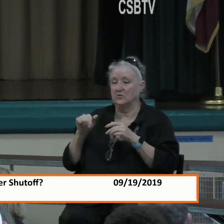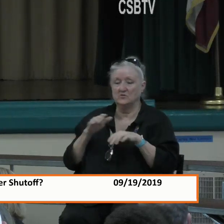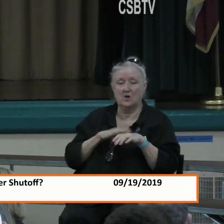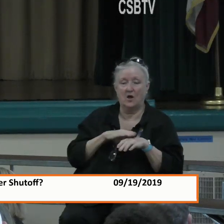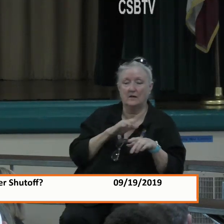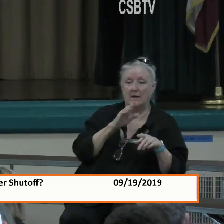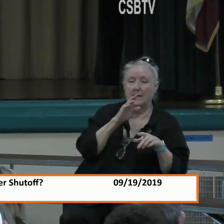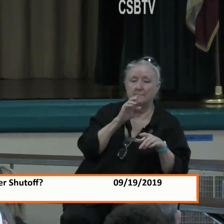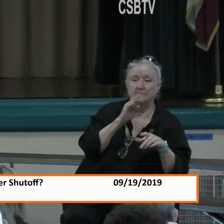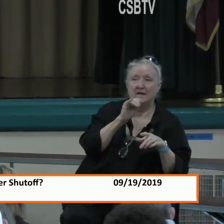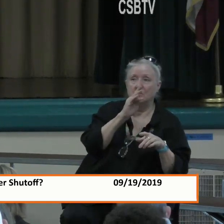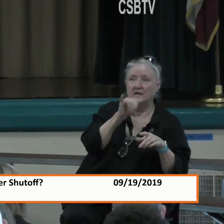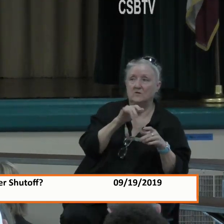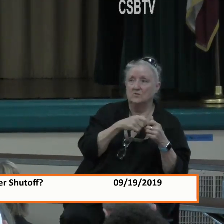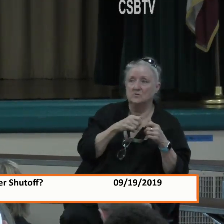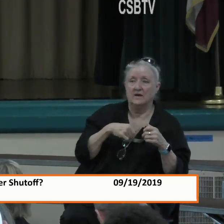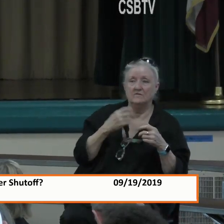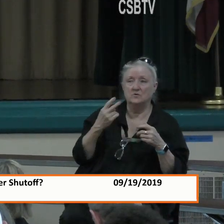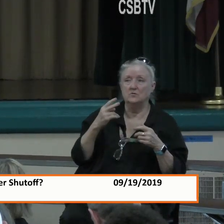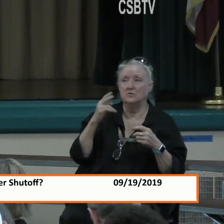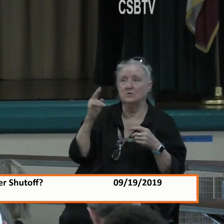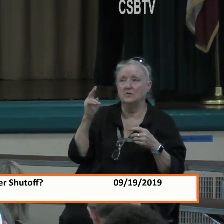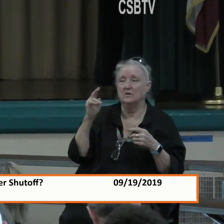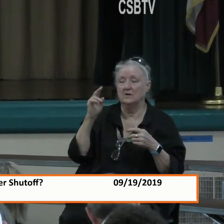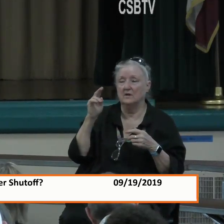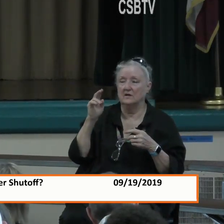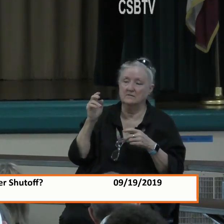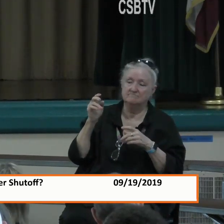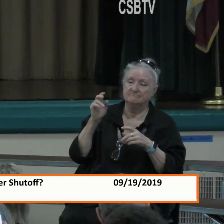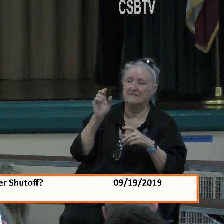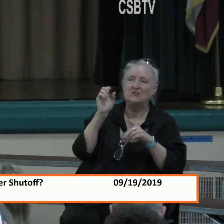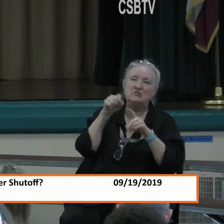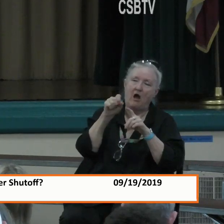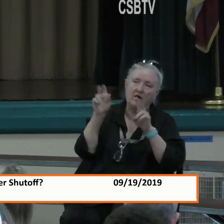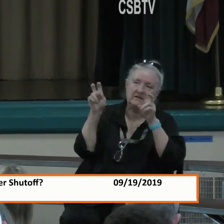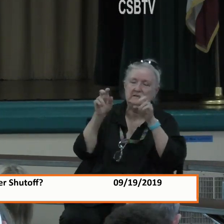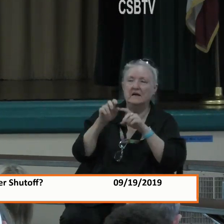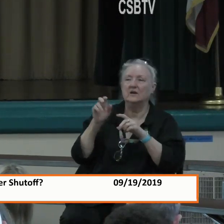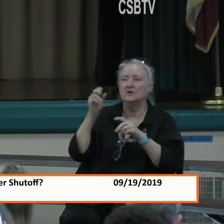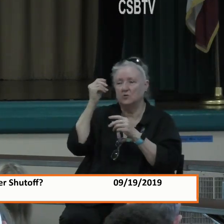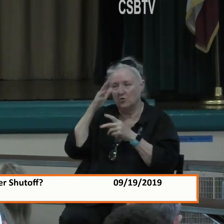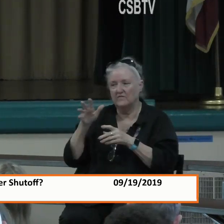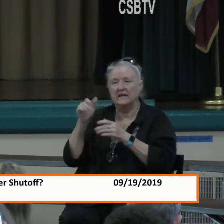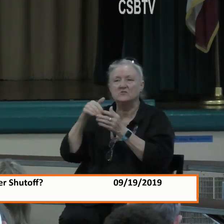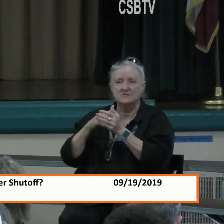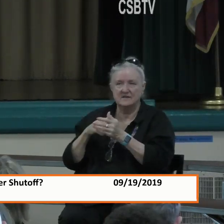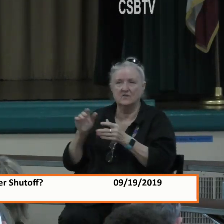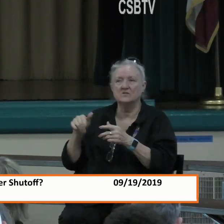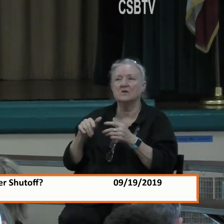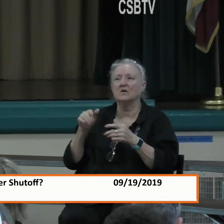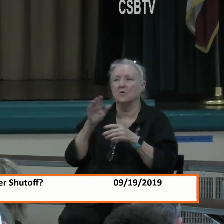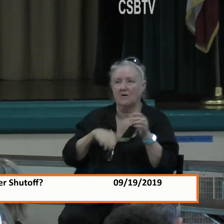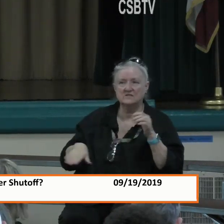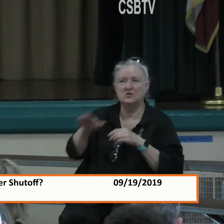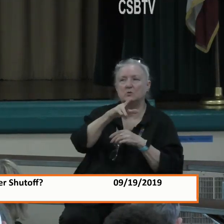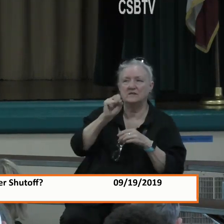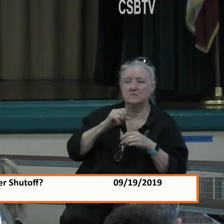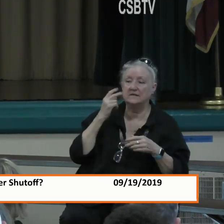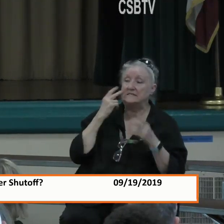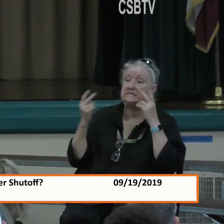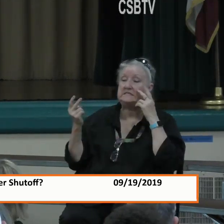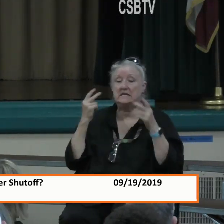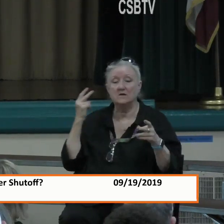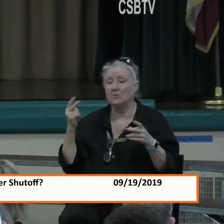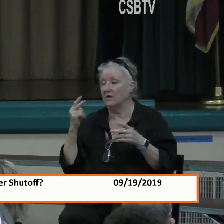NOCs, notification centers across the United States, that not only see when a particular site goes on